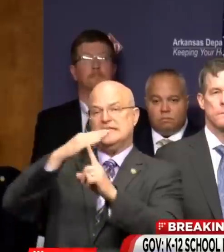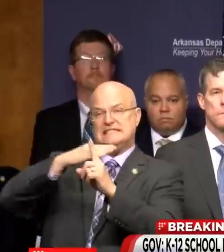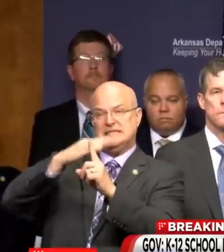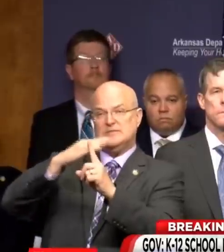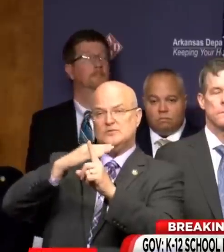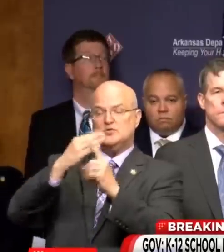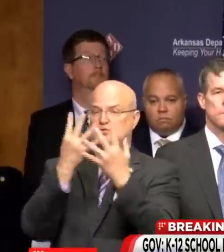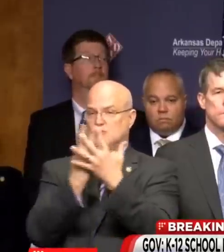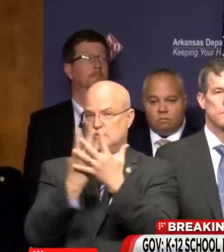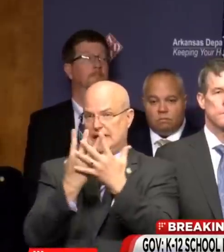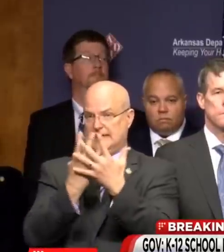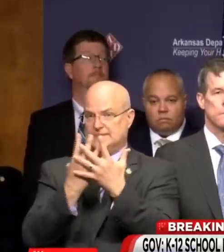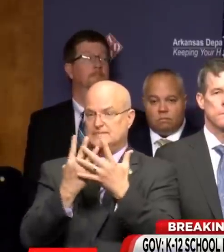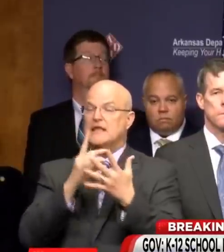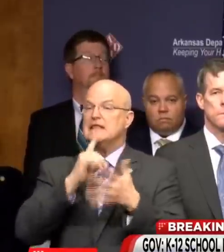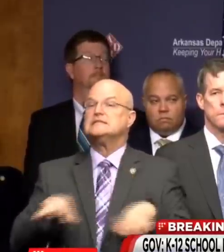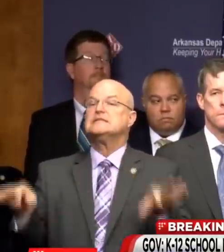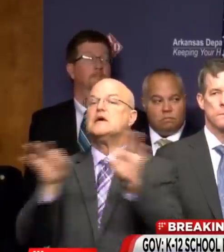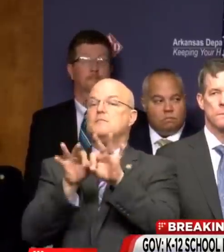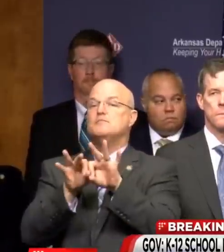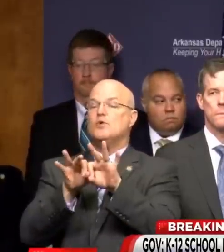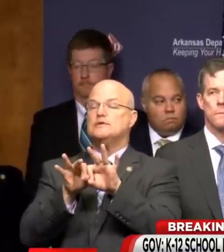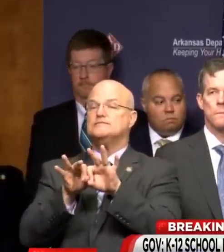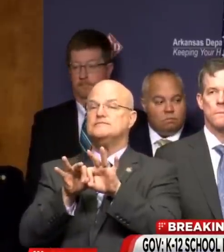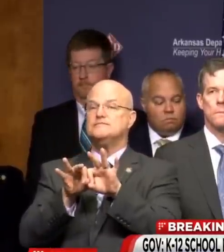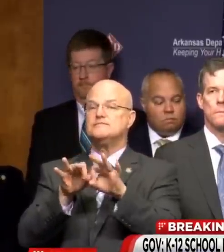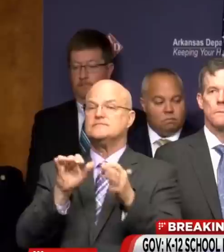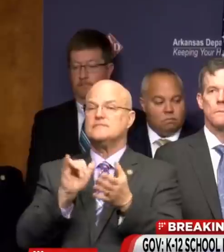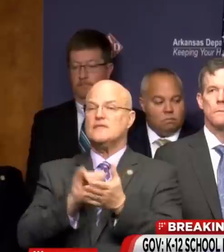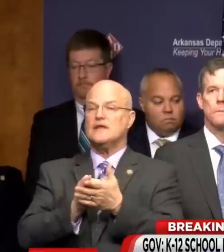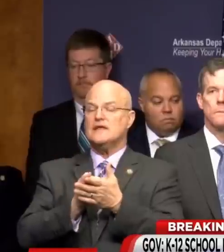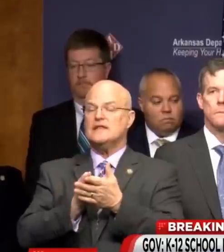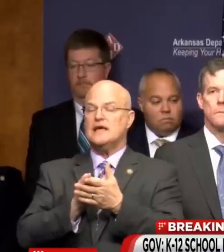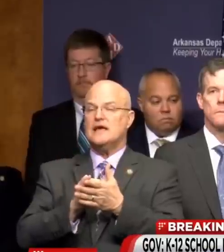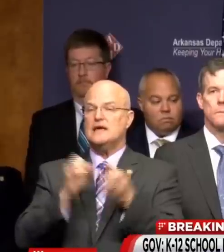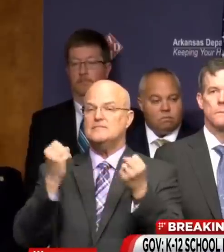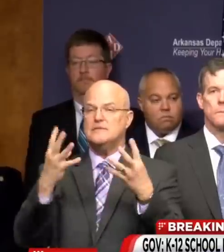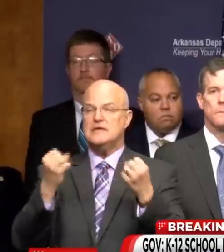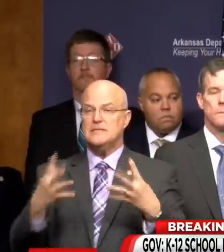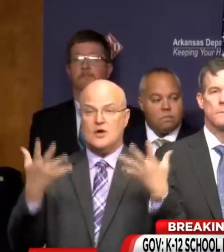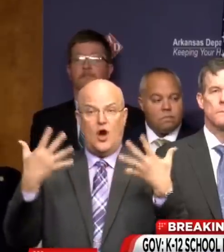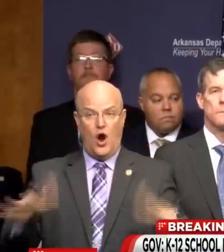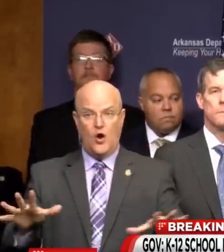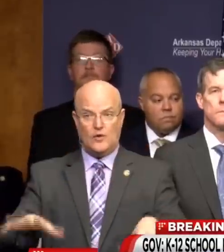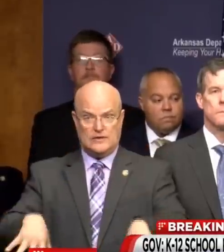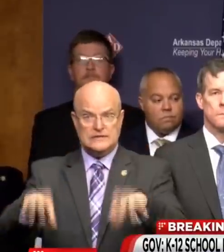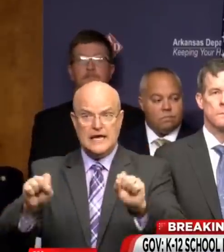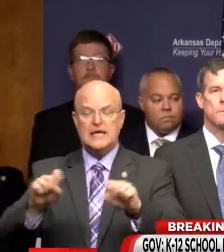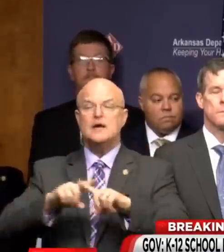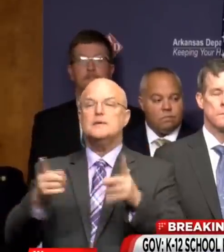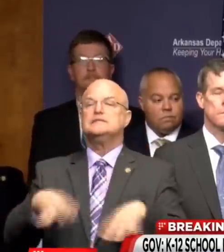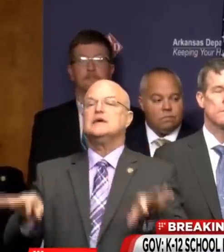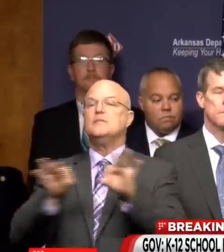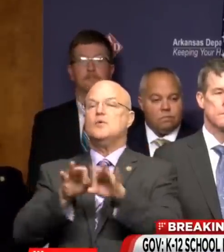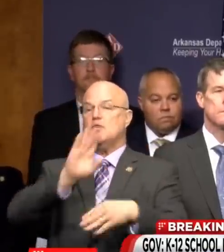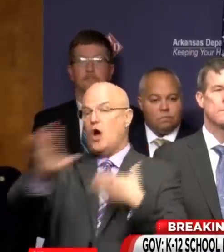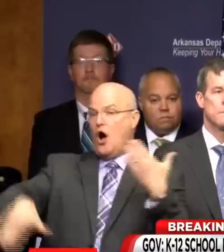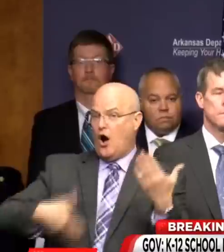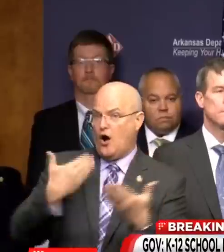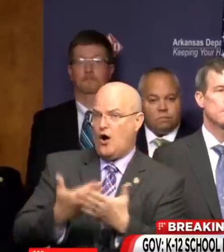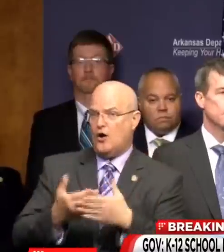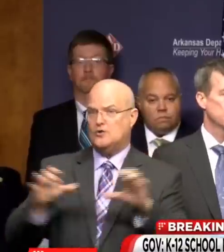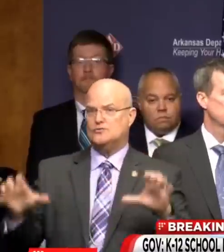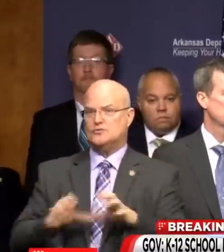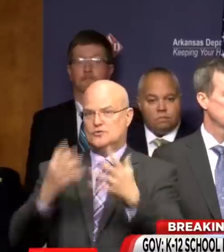symptom screening. This is an important measure that many of them are already taking, but it is important that all of them take